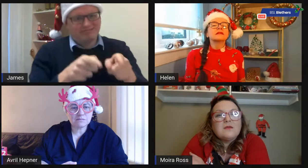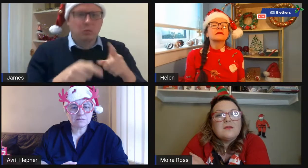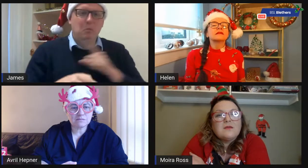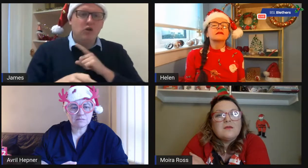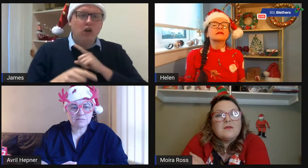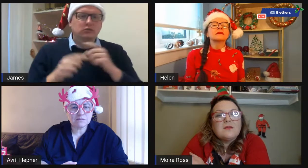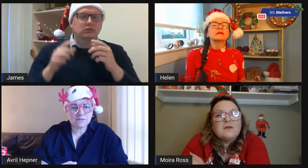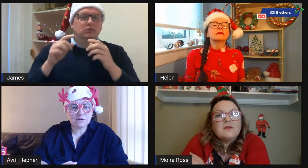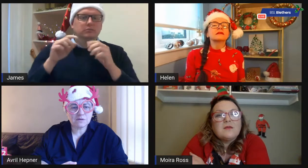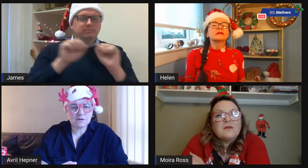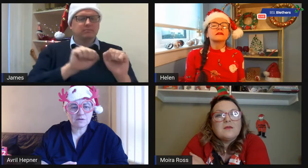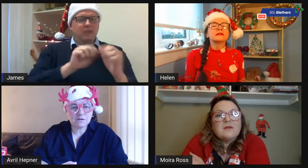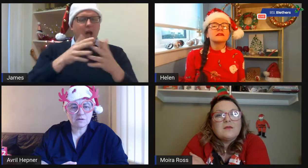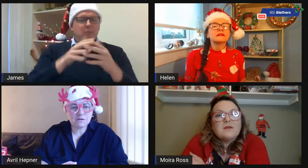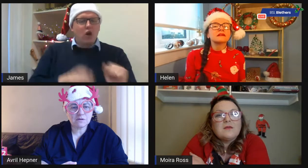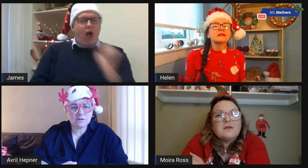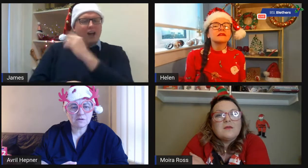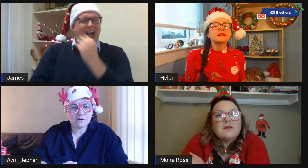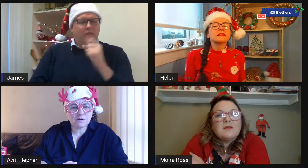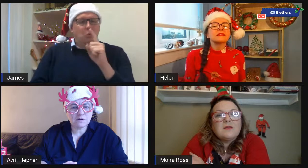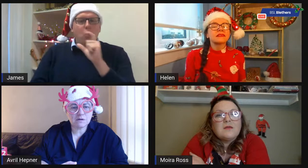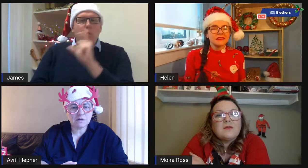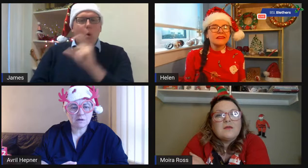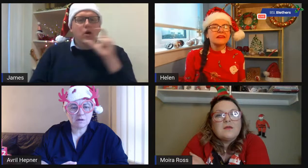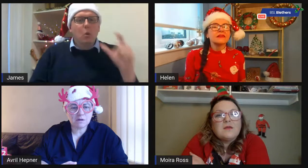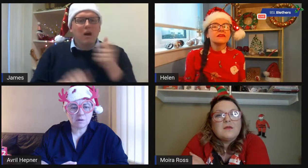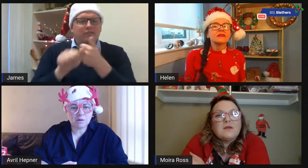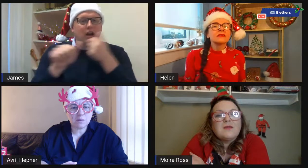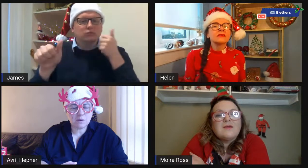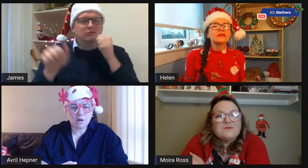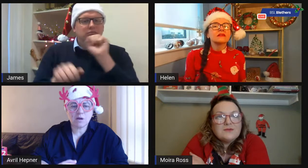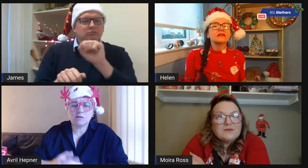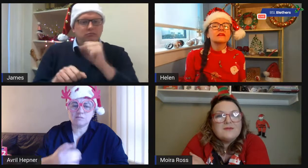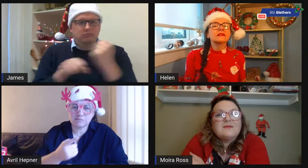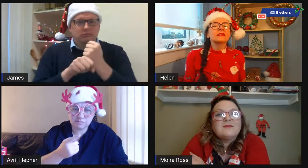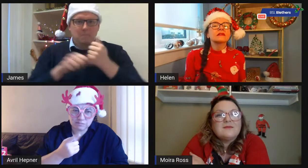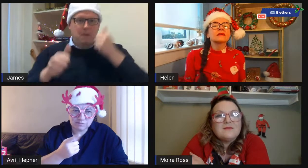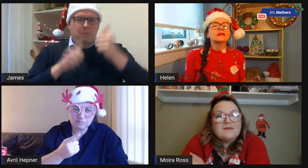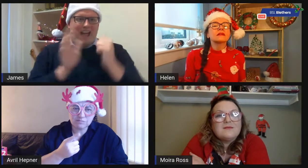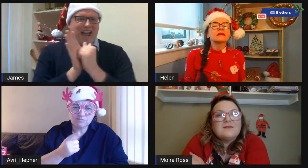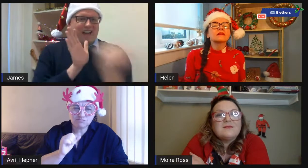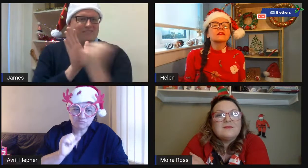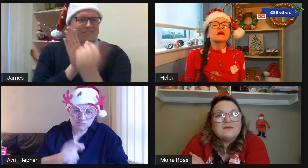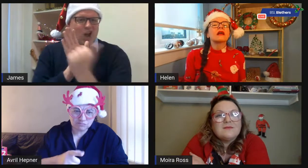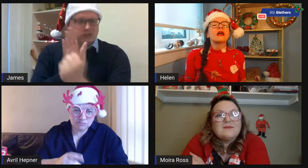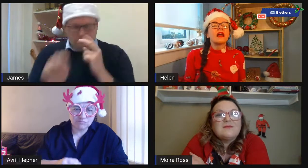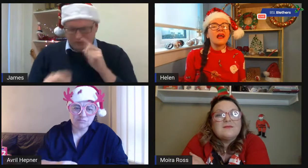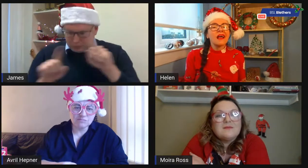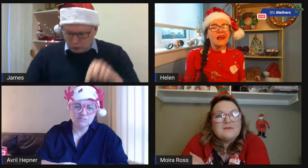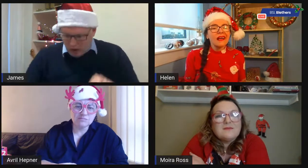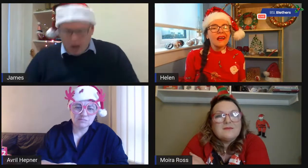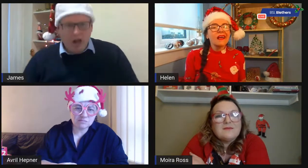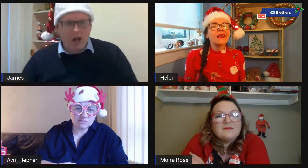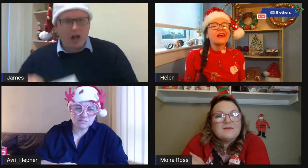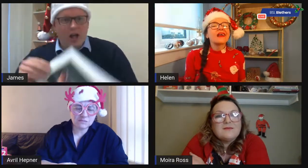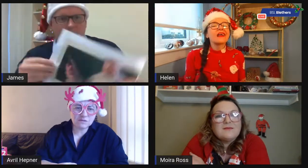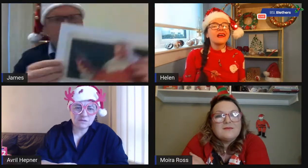And Britain had chosen to have the red Santa Claus purely because of